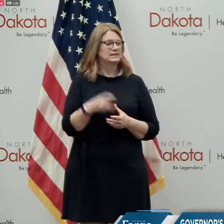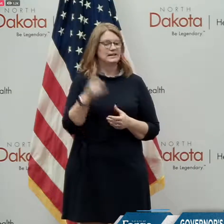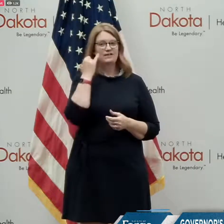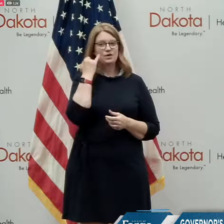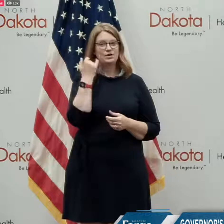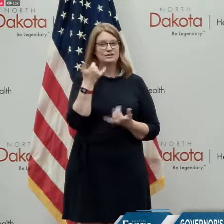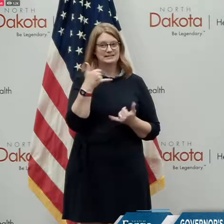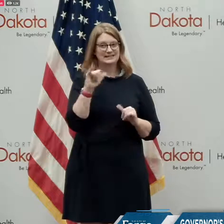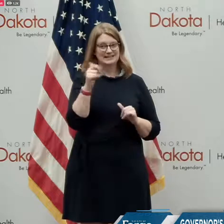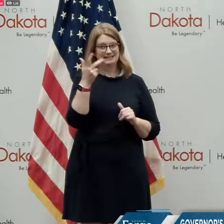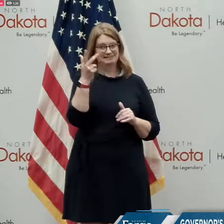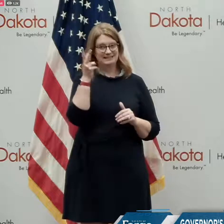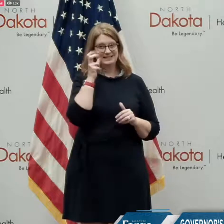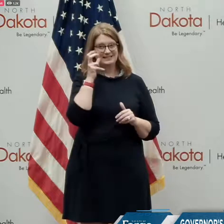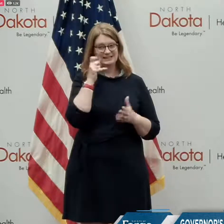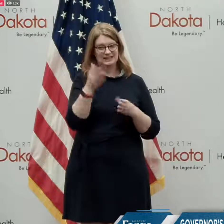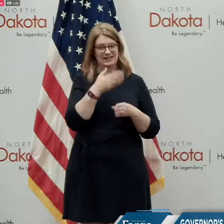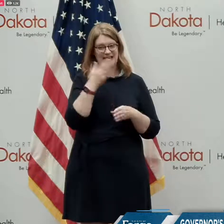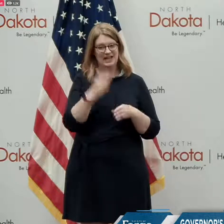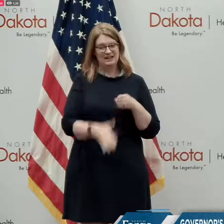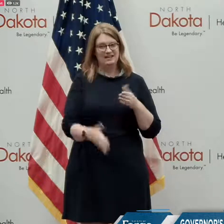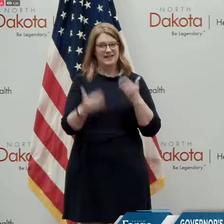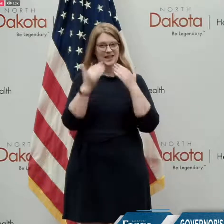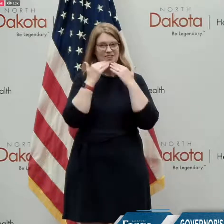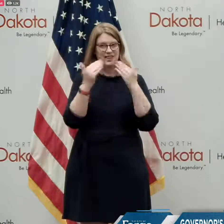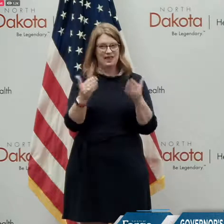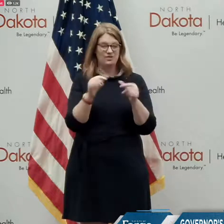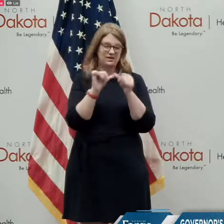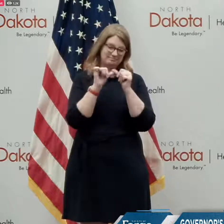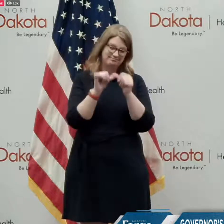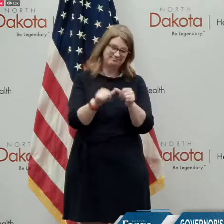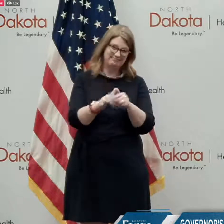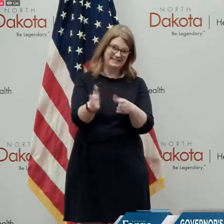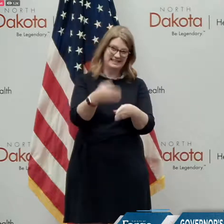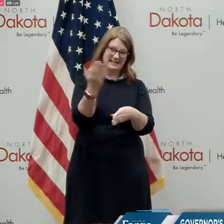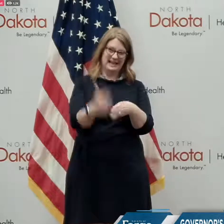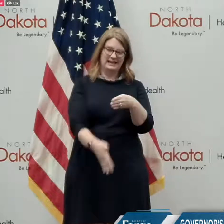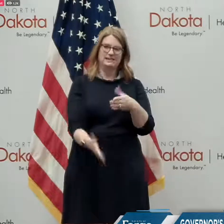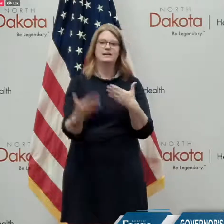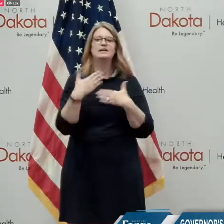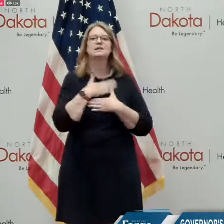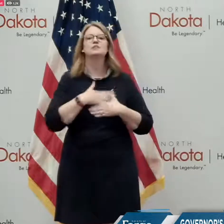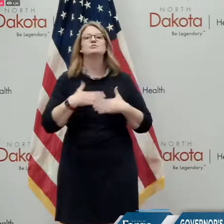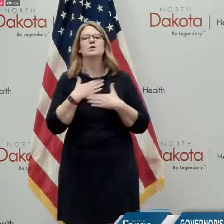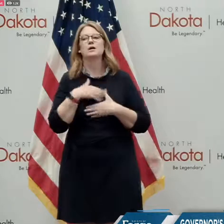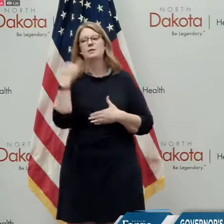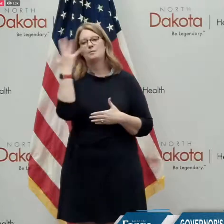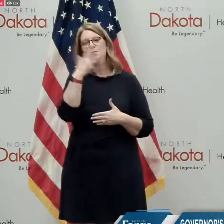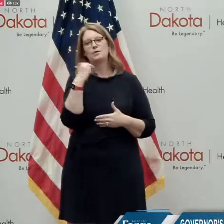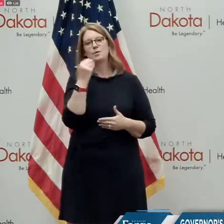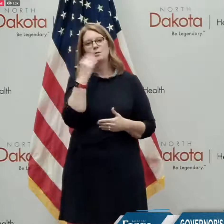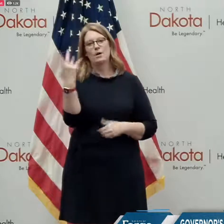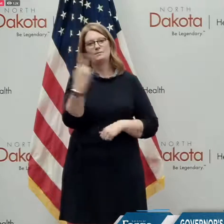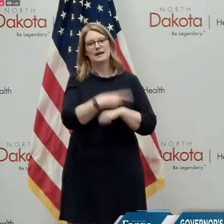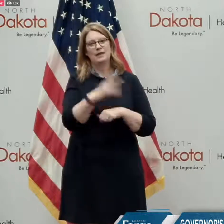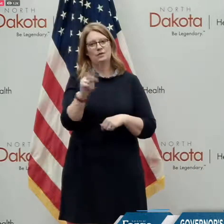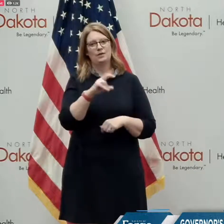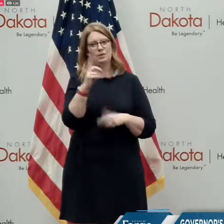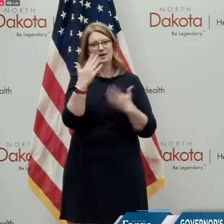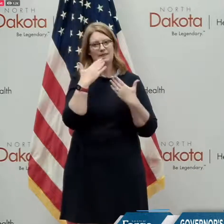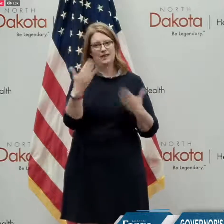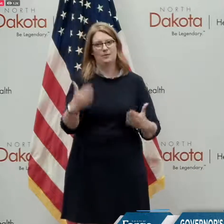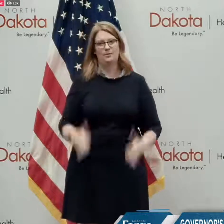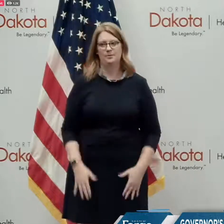still listening to the very end of Q&A, thank you for that. And enjoy a beautiful, warm day in North Dakota. Thank you.